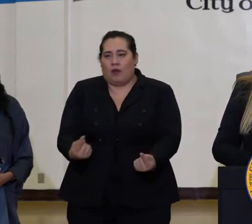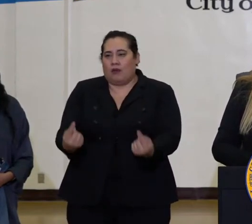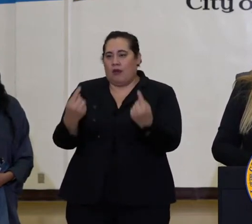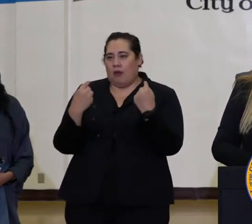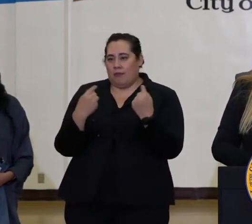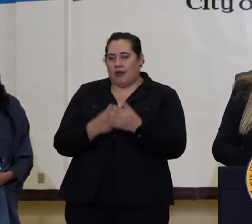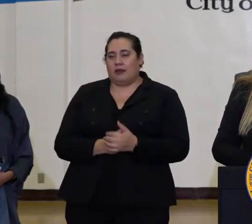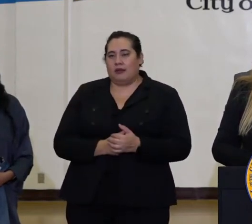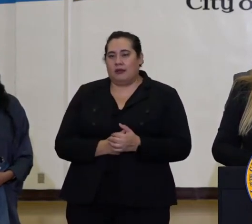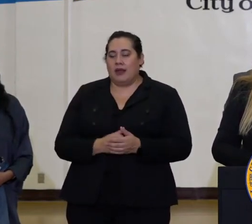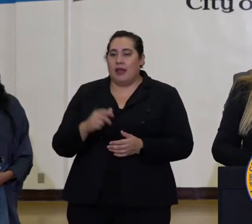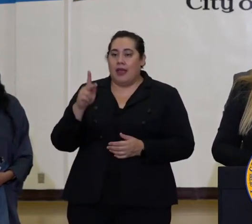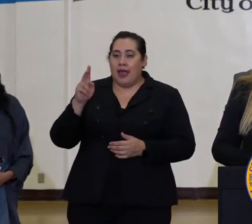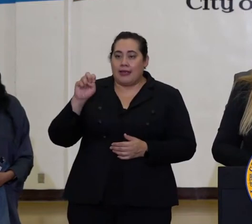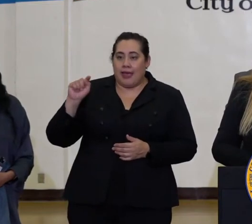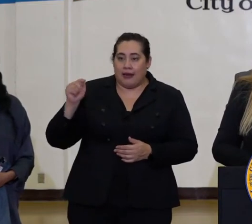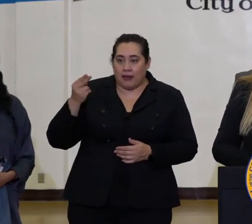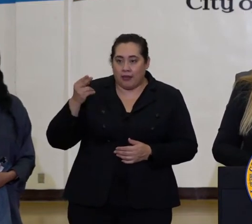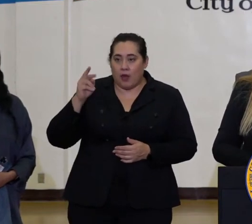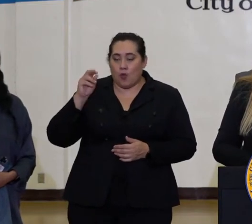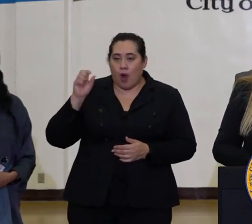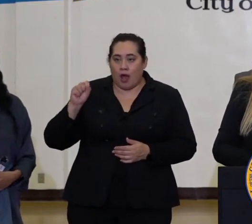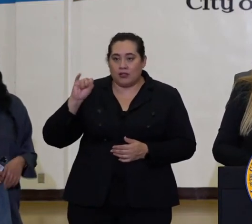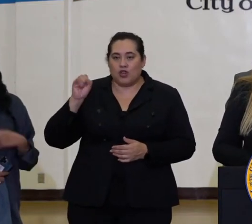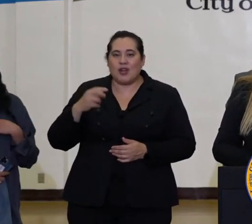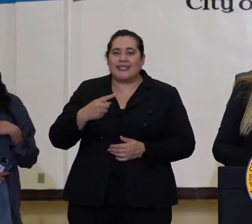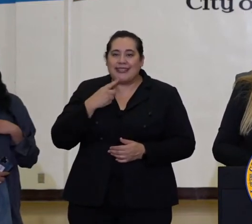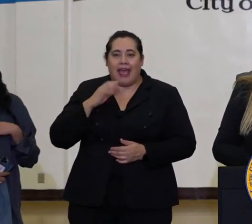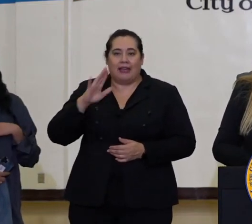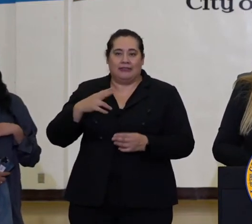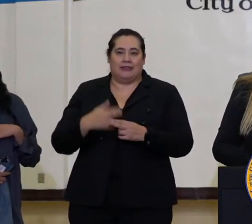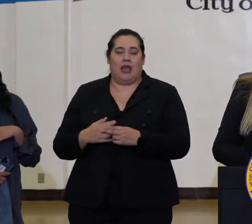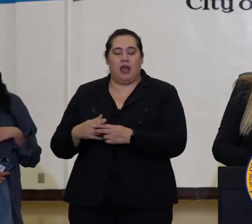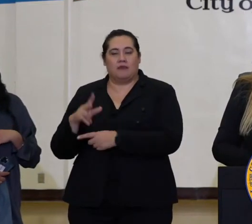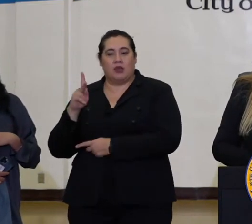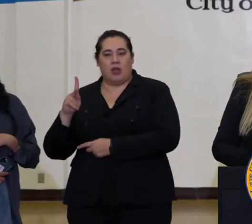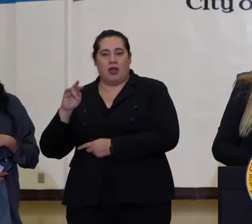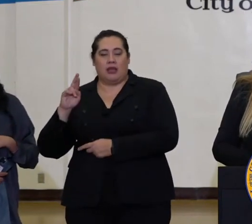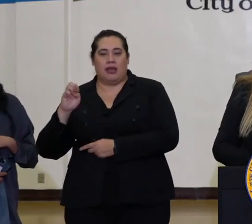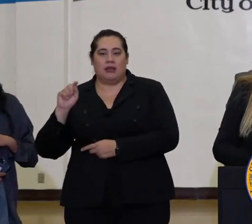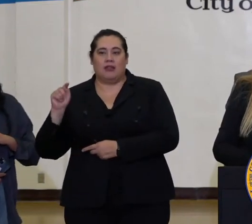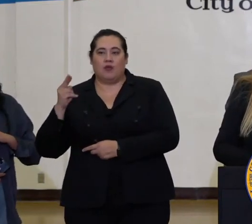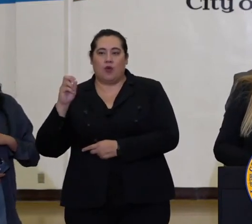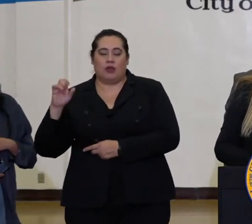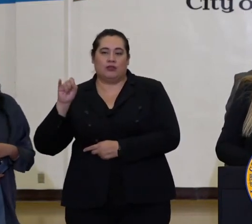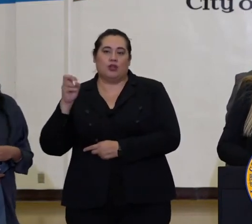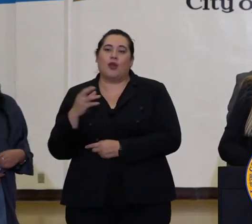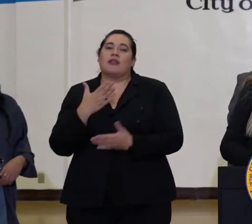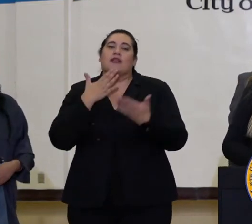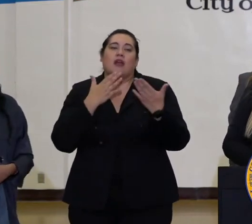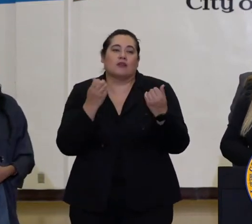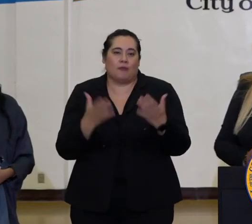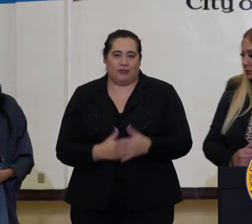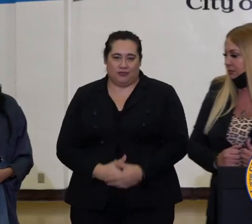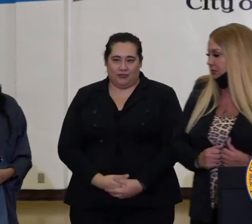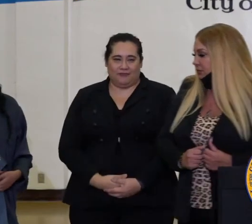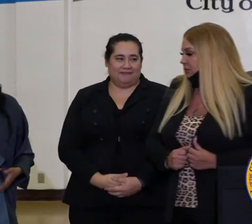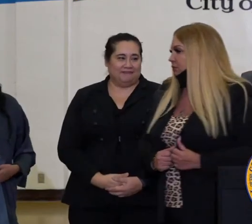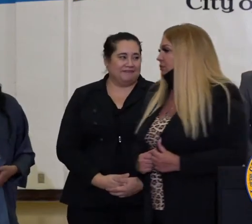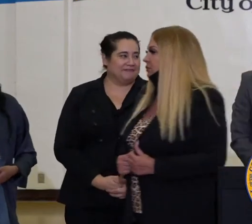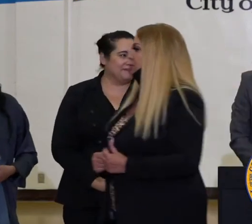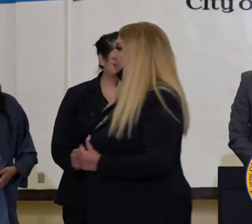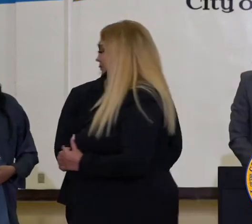here. Kenneth Ross Jr., say his name. Kenneth Ross Jr. Thank you very much.